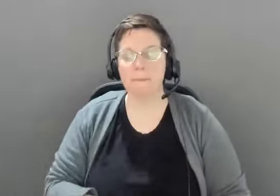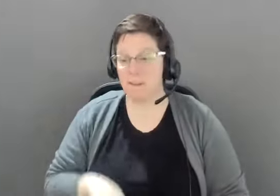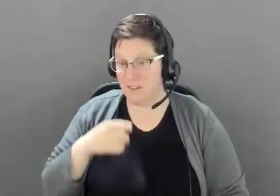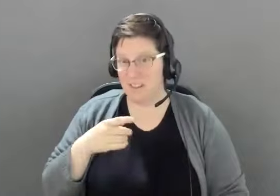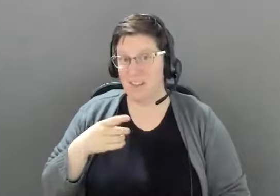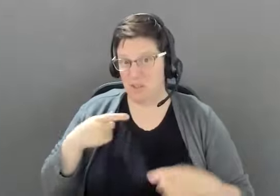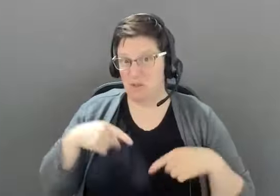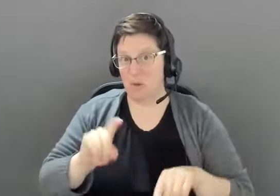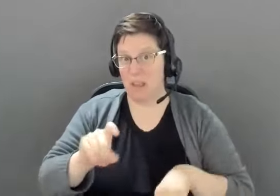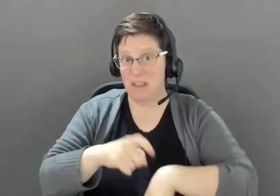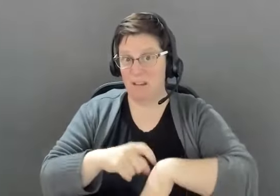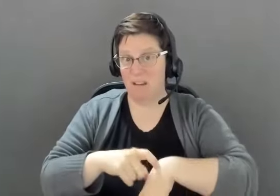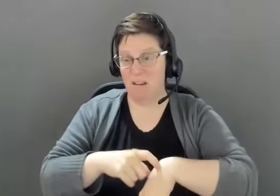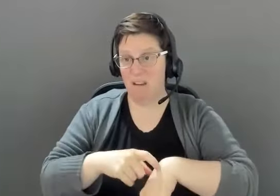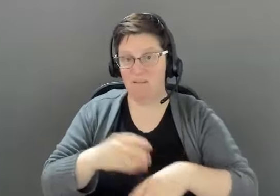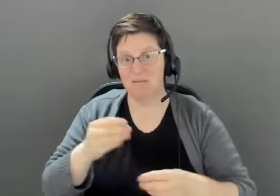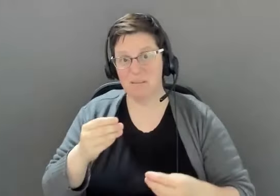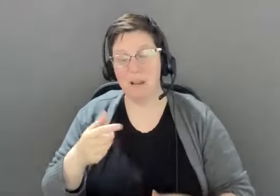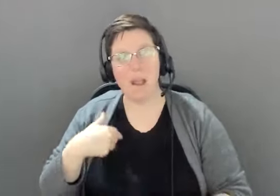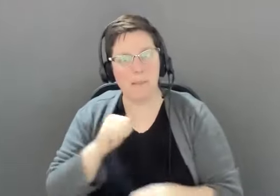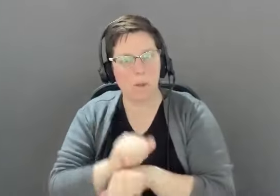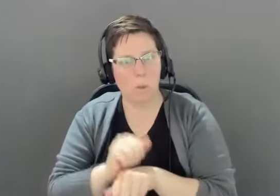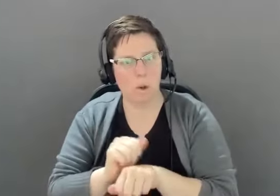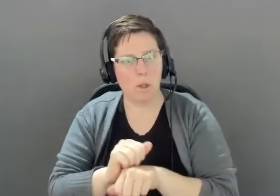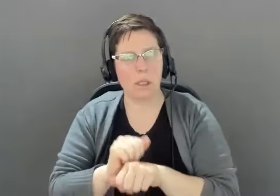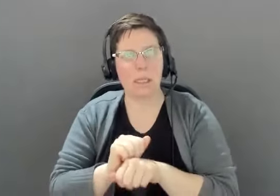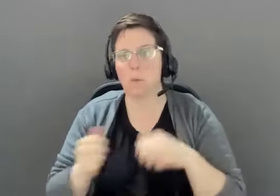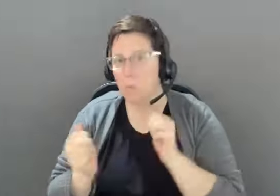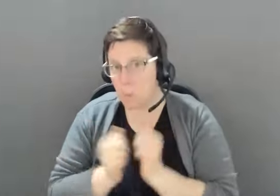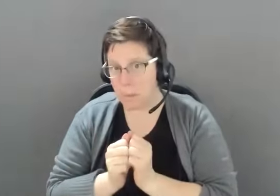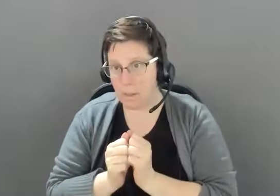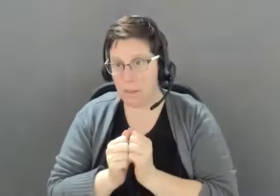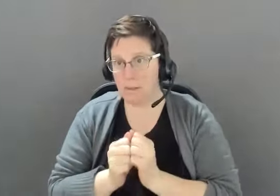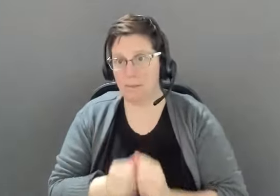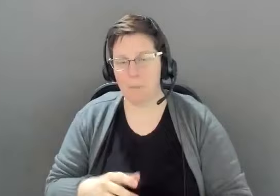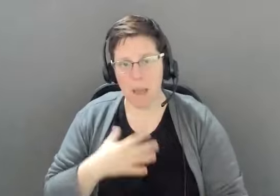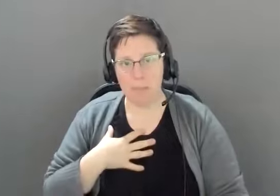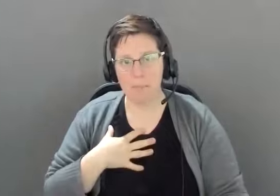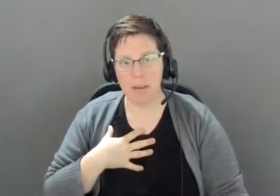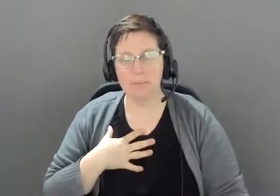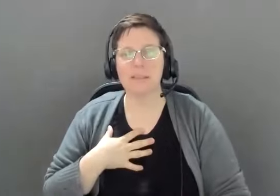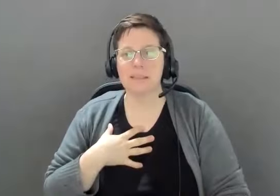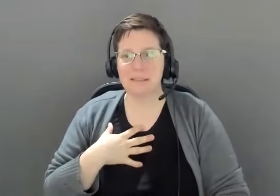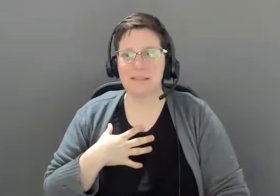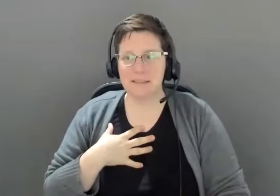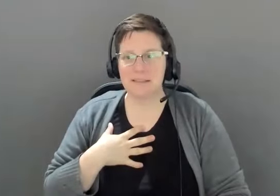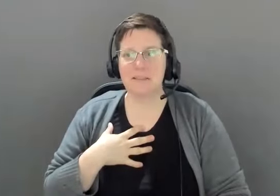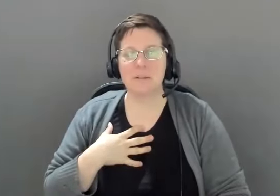frame, I had been working collaboratively I had been collaborating with a freelance